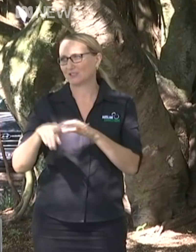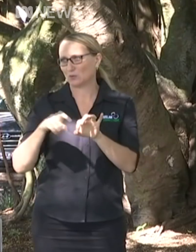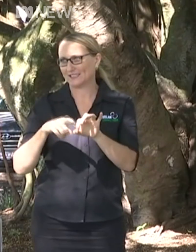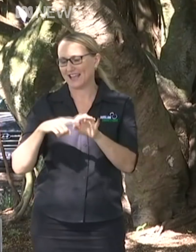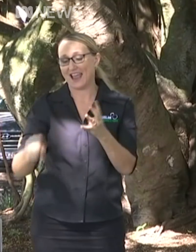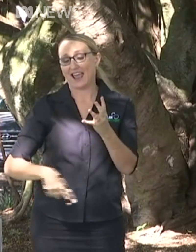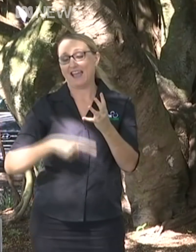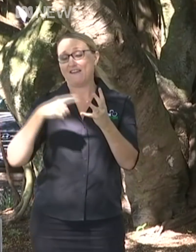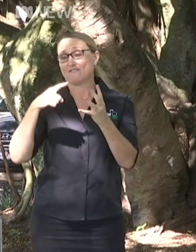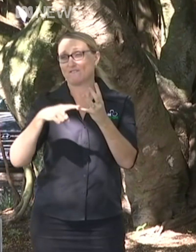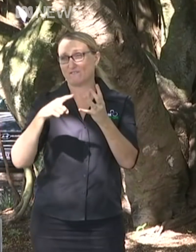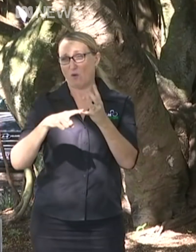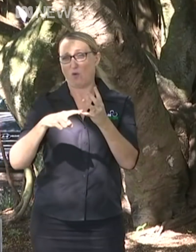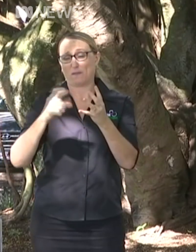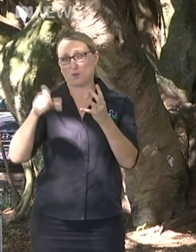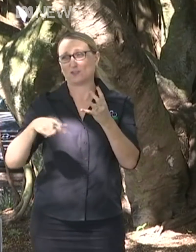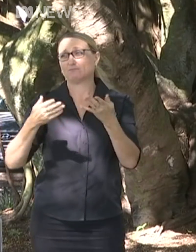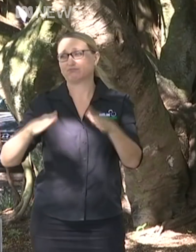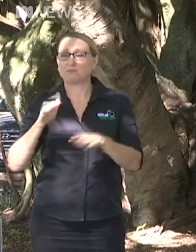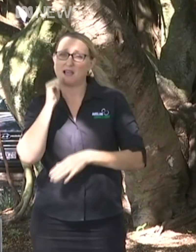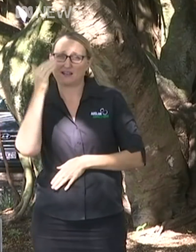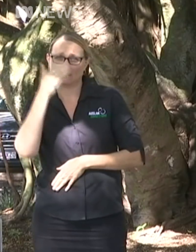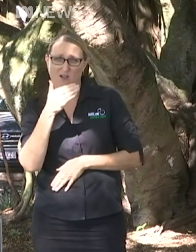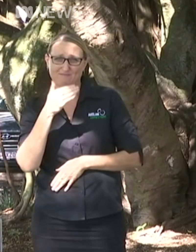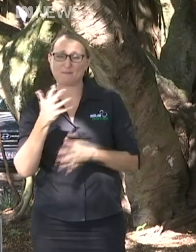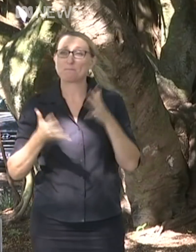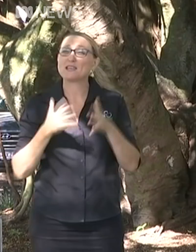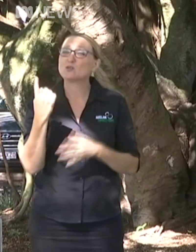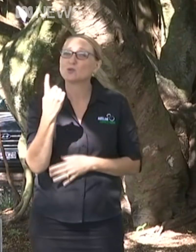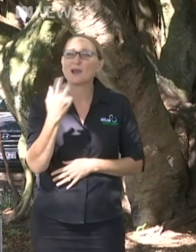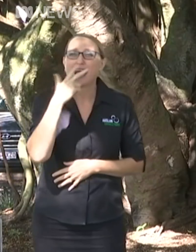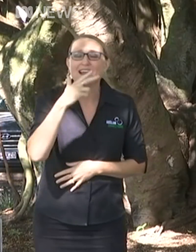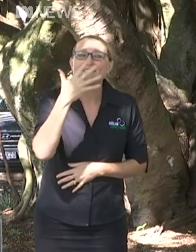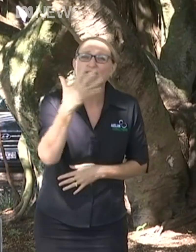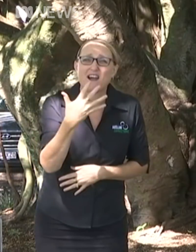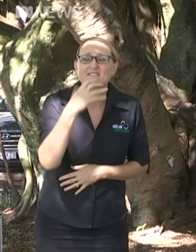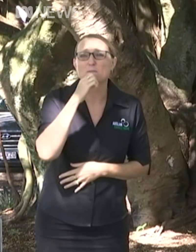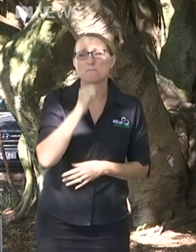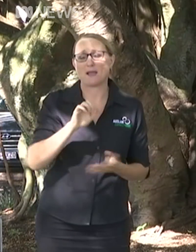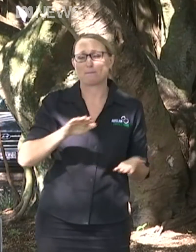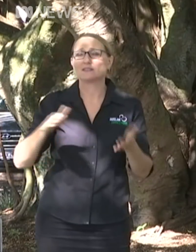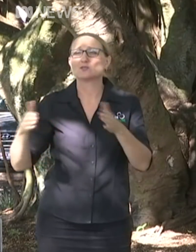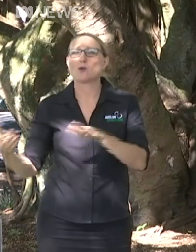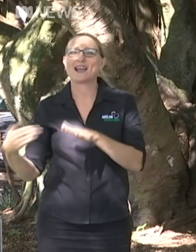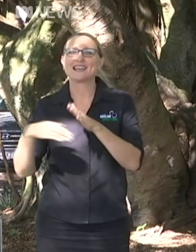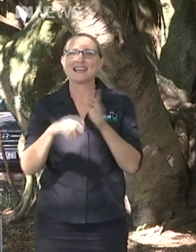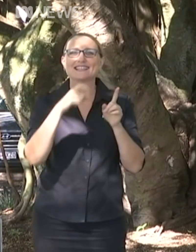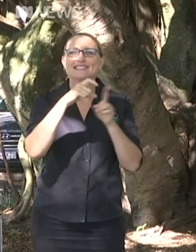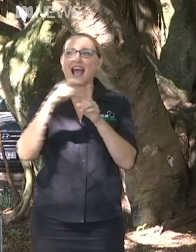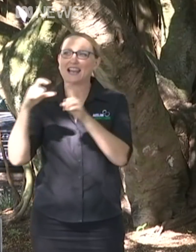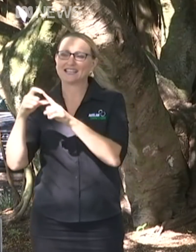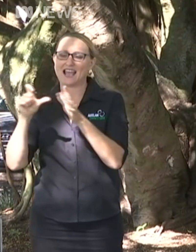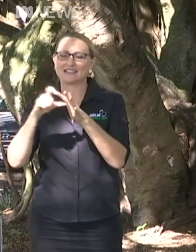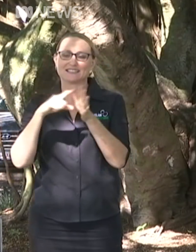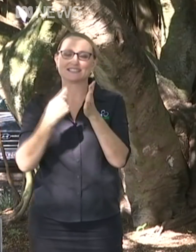4th Queensland death overnight. An 85-year-old male passed away in the Darling Downs Hospital and